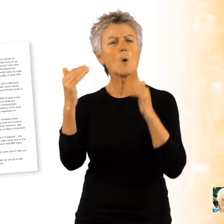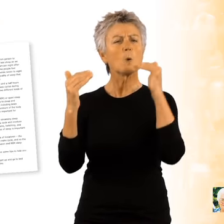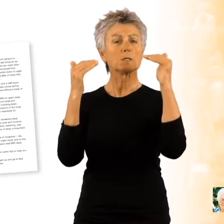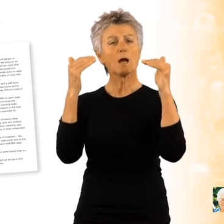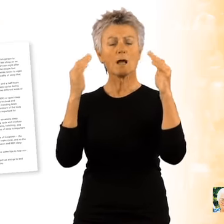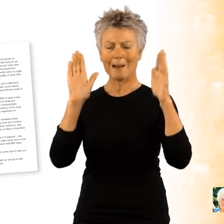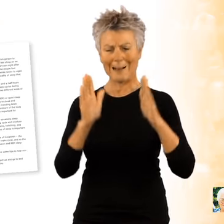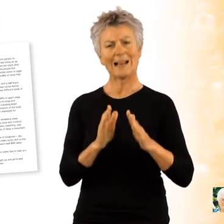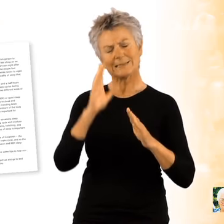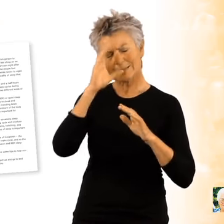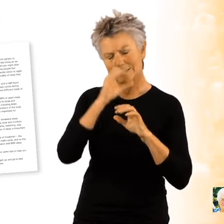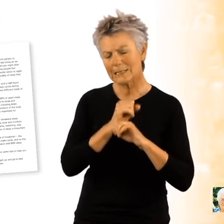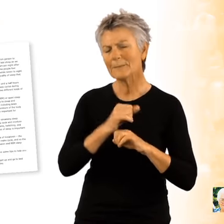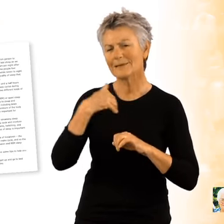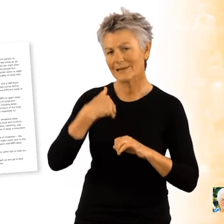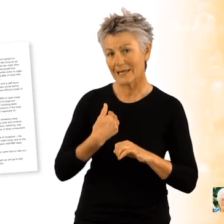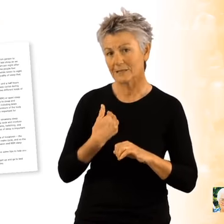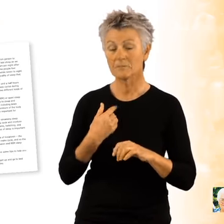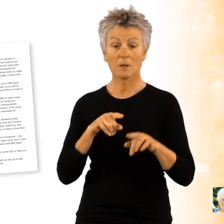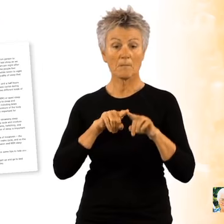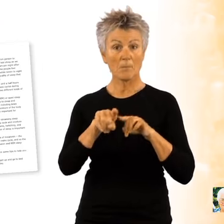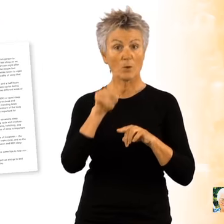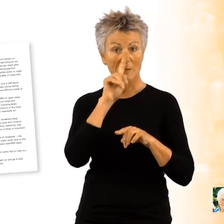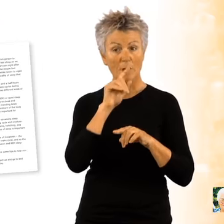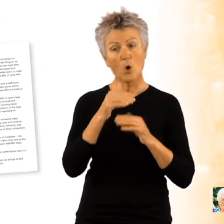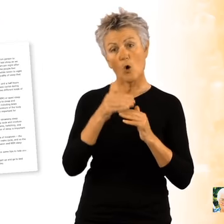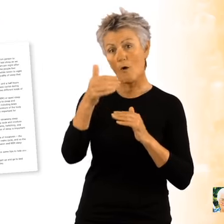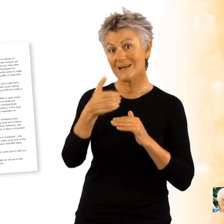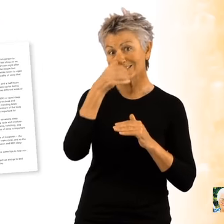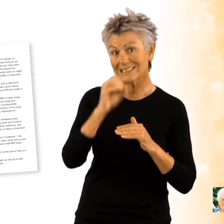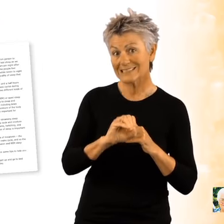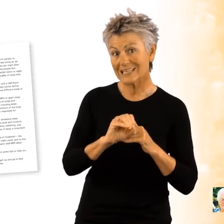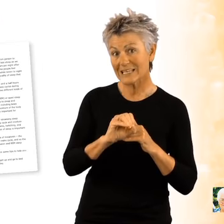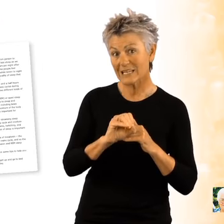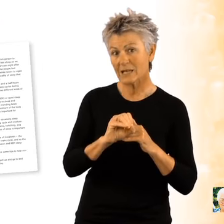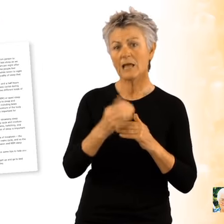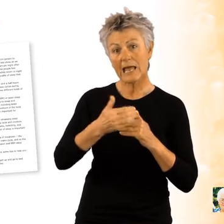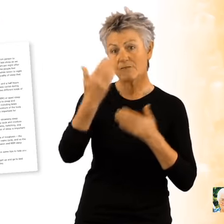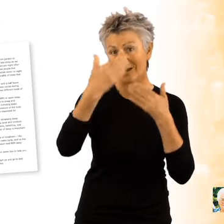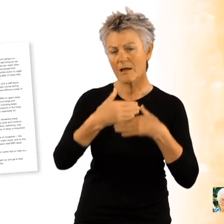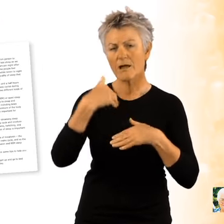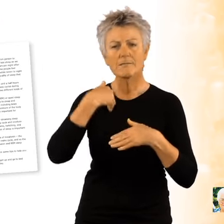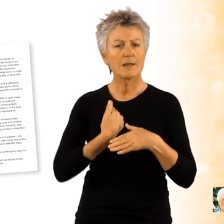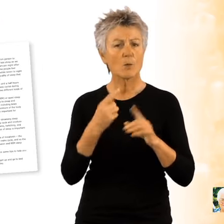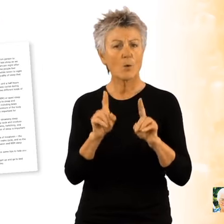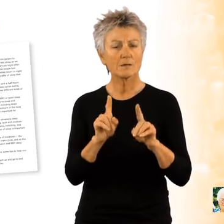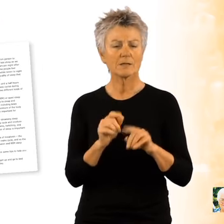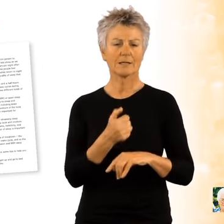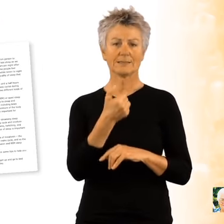night after age 60 is enough for most of us. Some people feel rested after 4 to 5